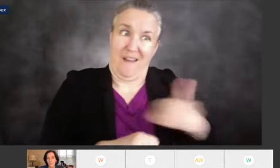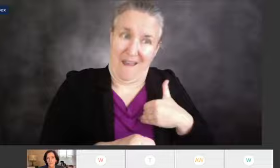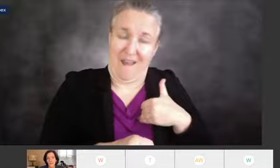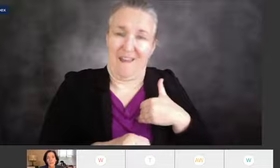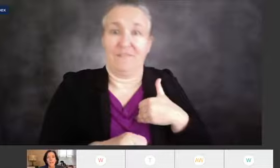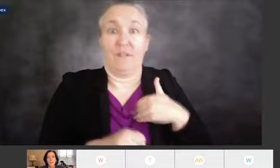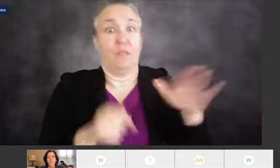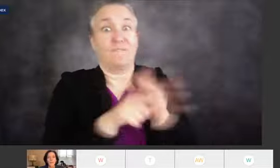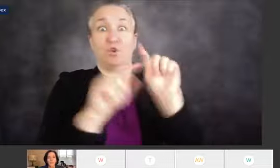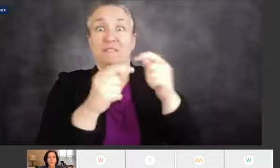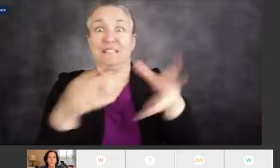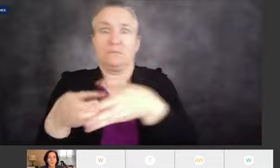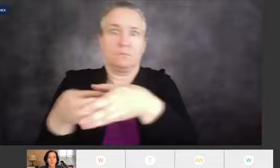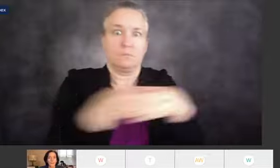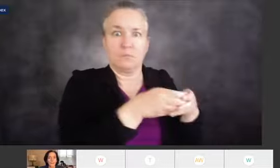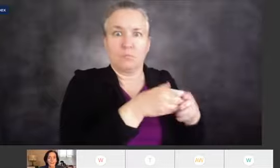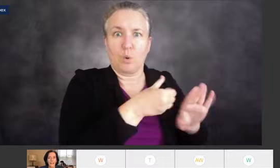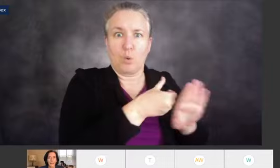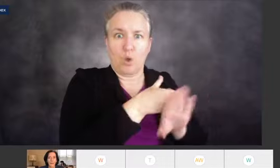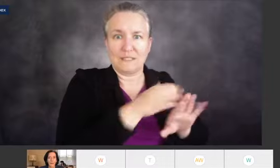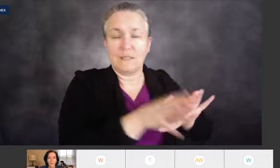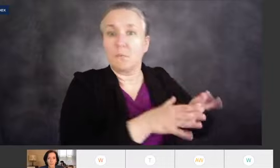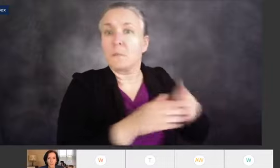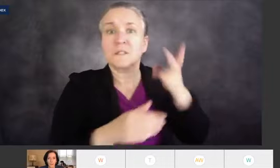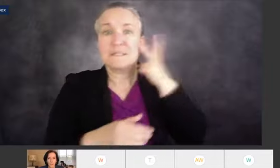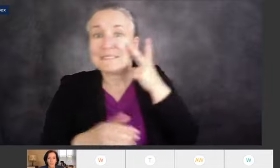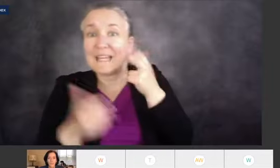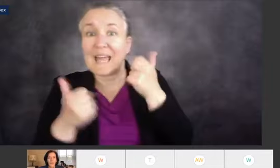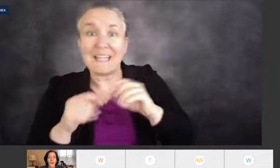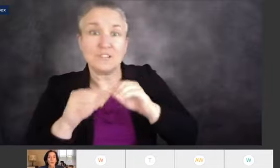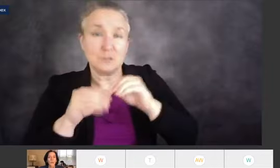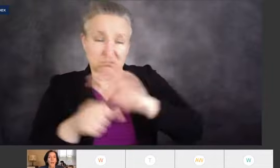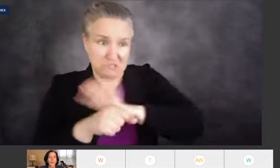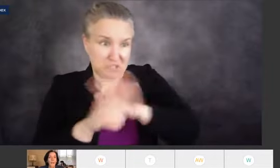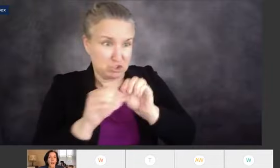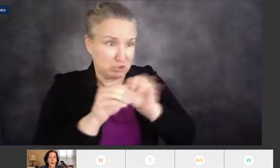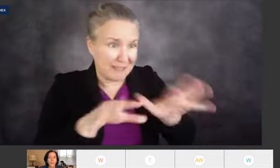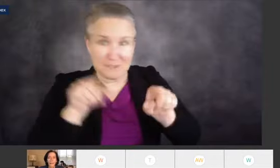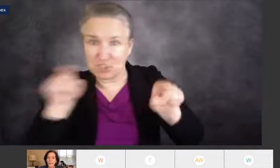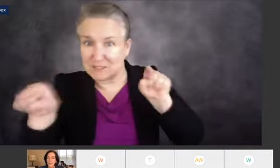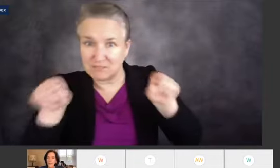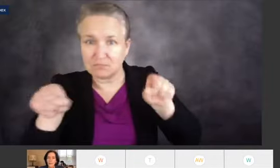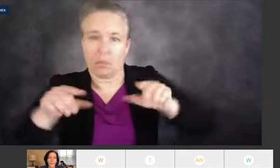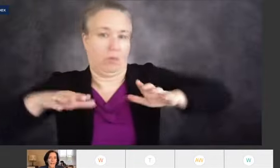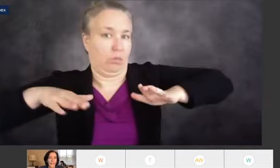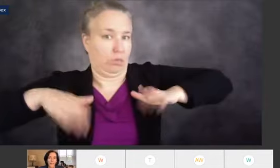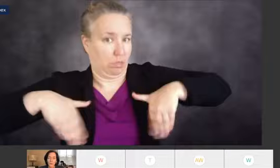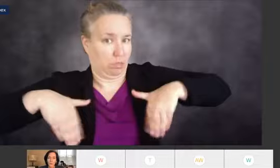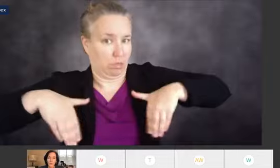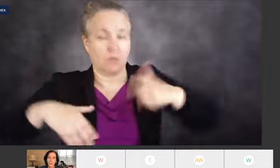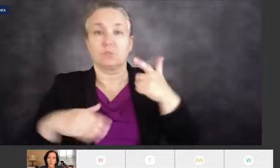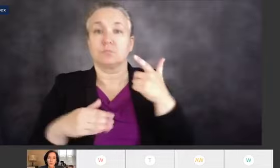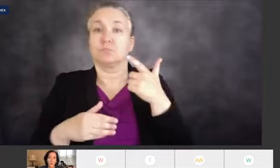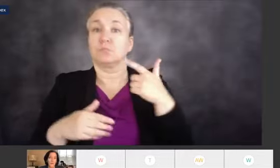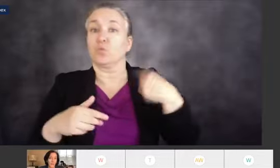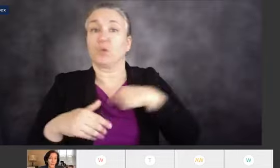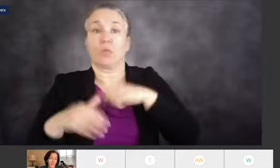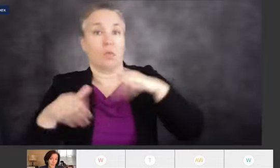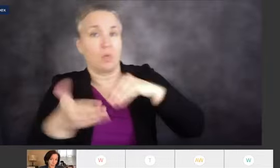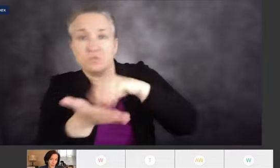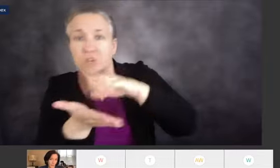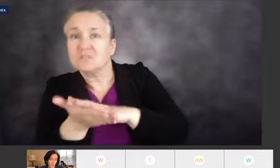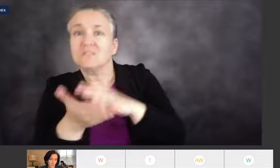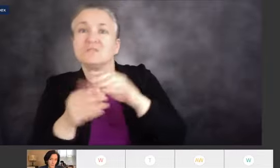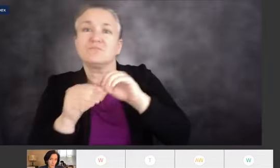entire teams. But thankfully, we've not seen any transmission. We have not documented any transmission in